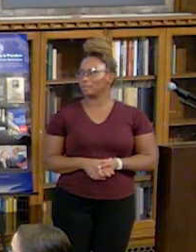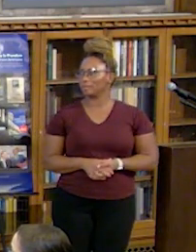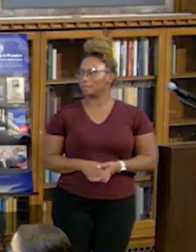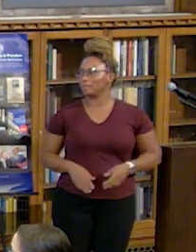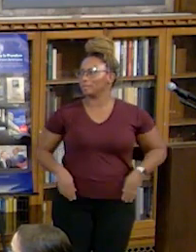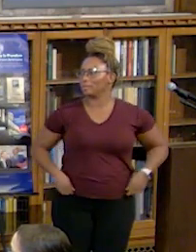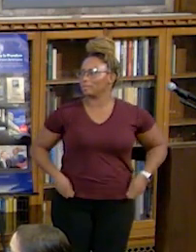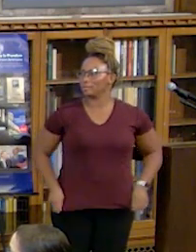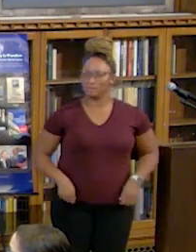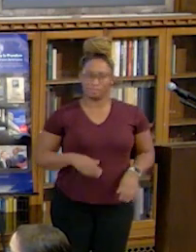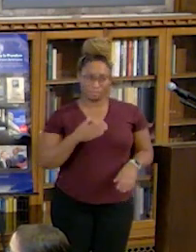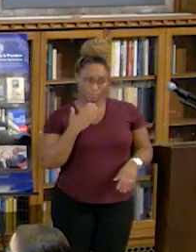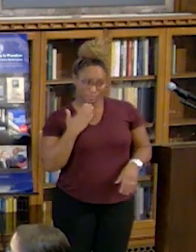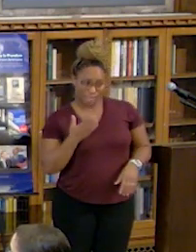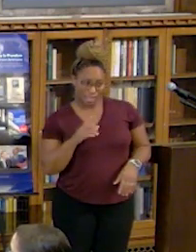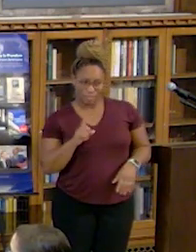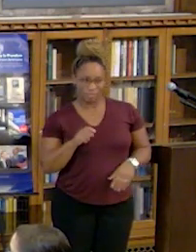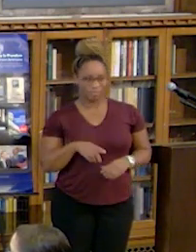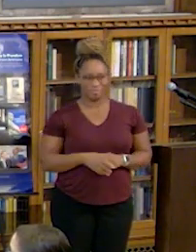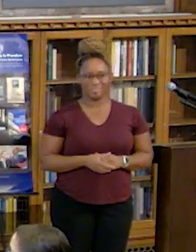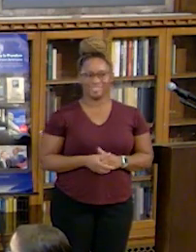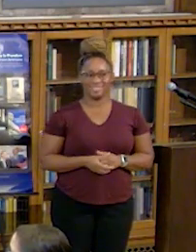much thank